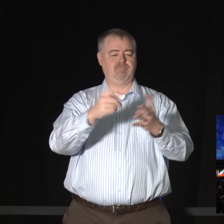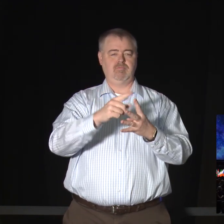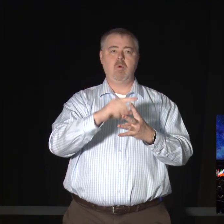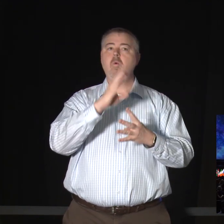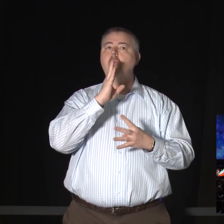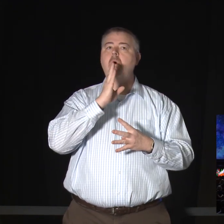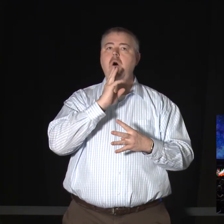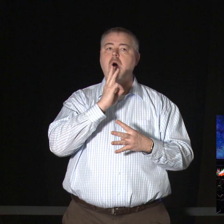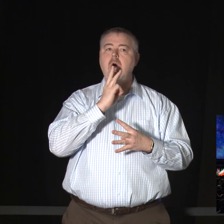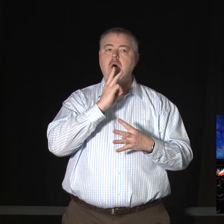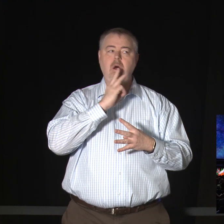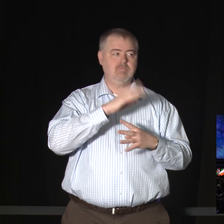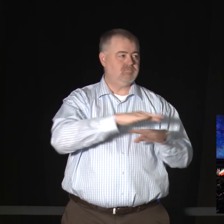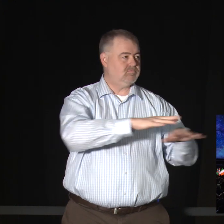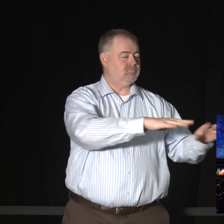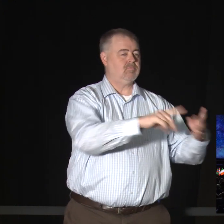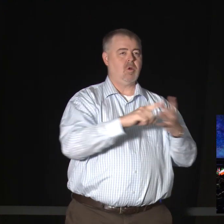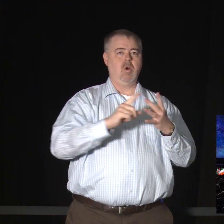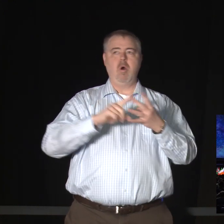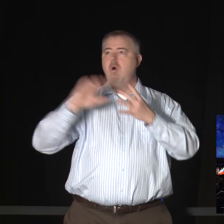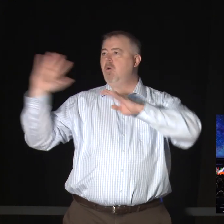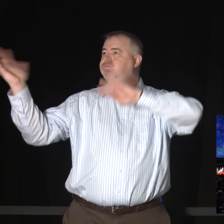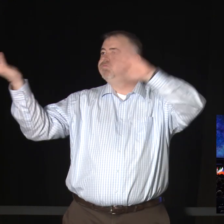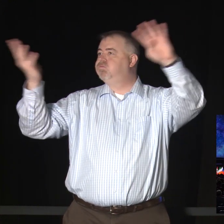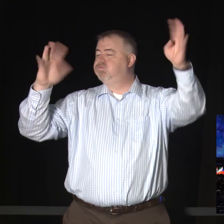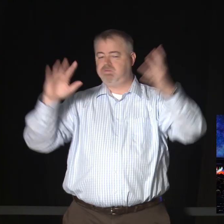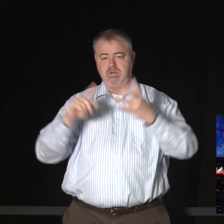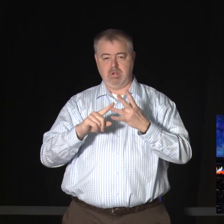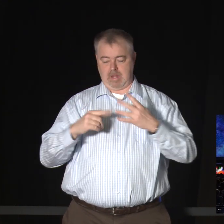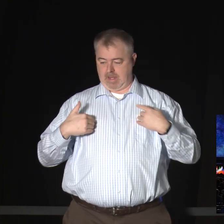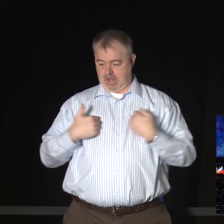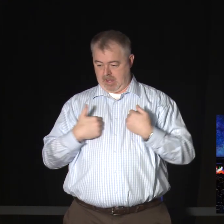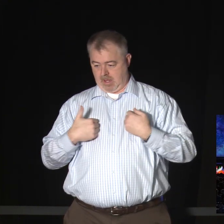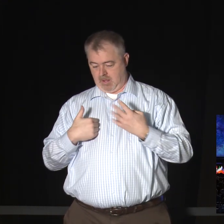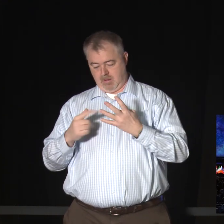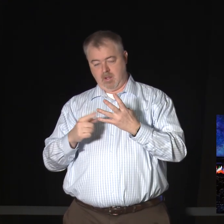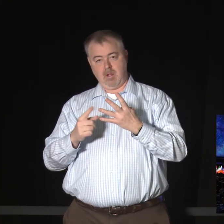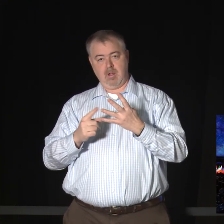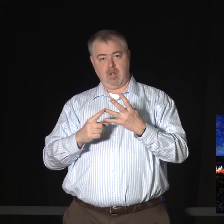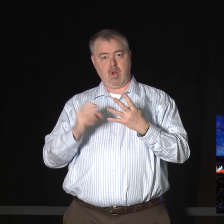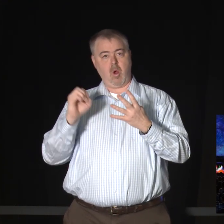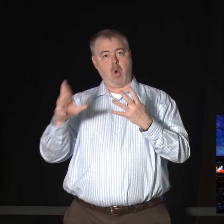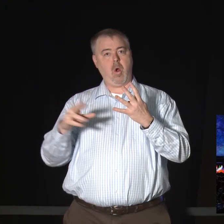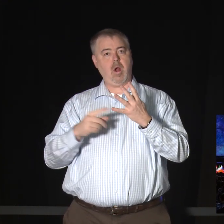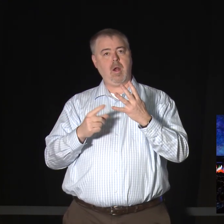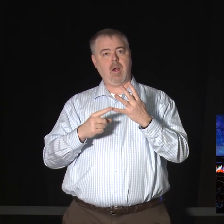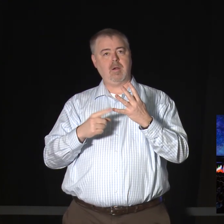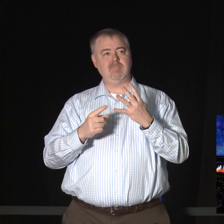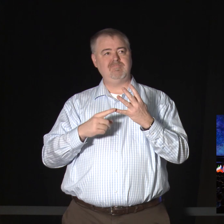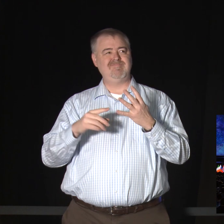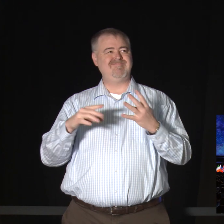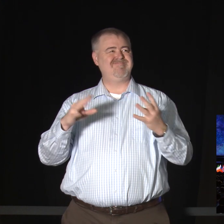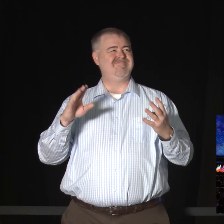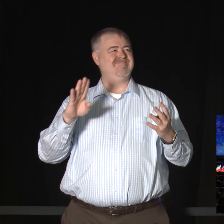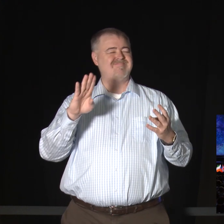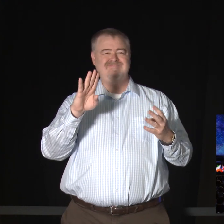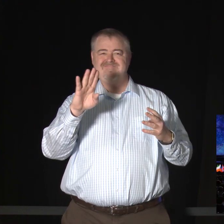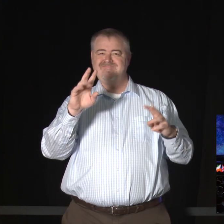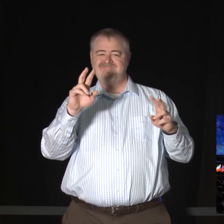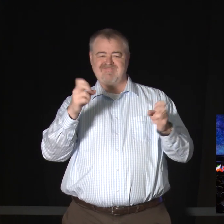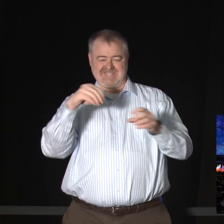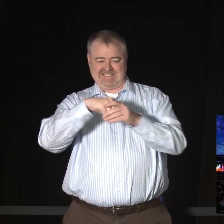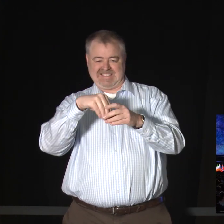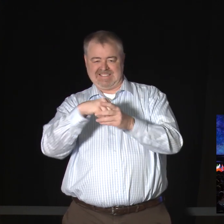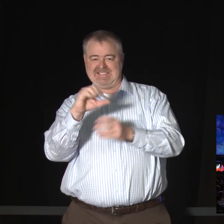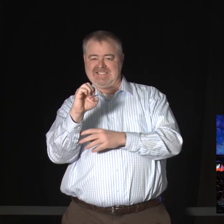water, wind, animals, or ballistic, they call it, mechanical. Within the seed is